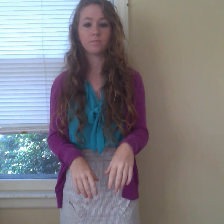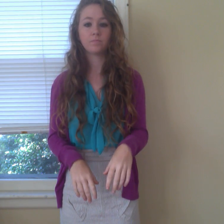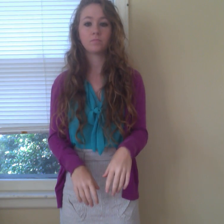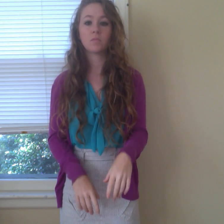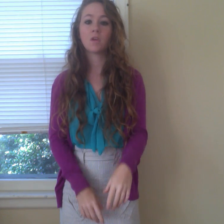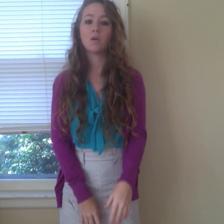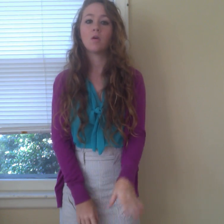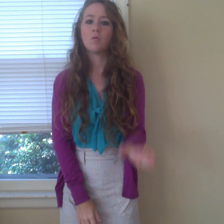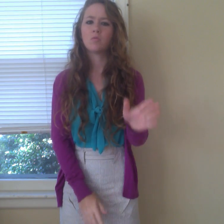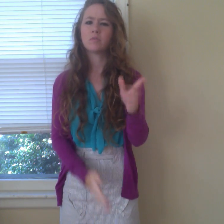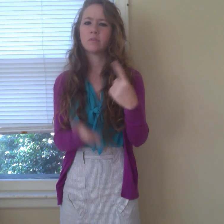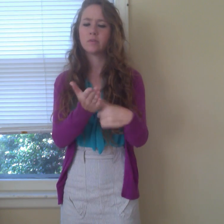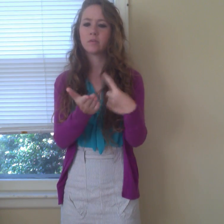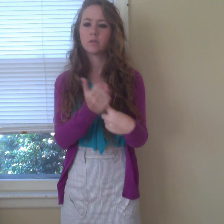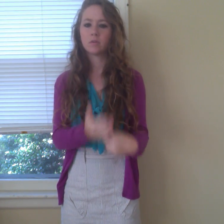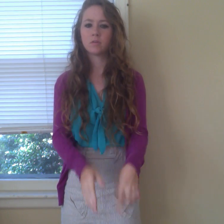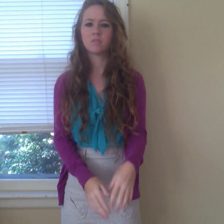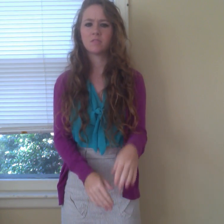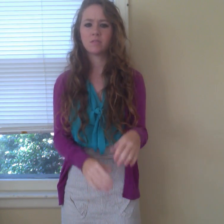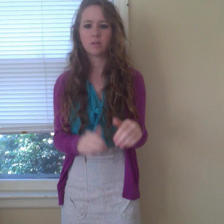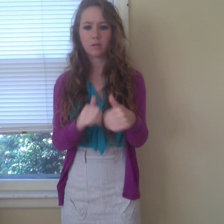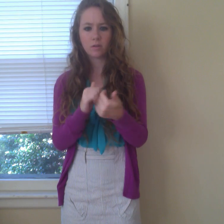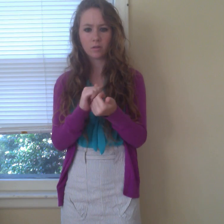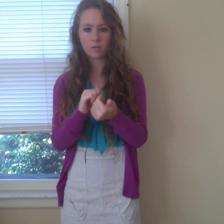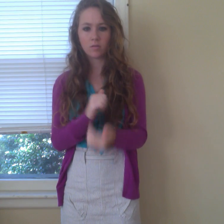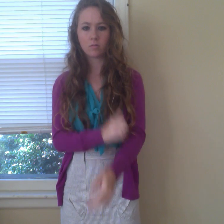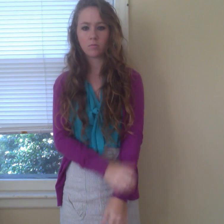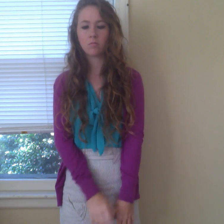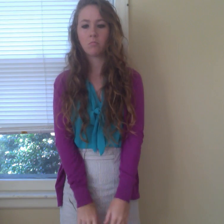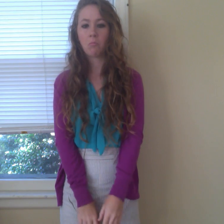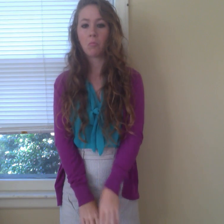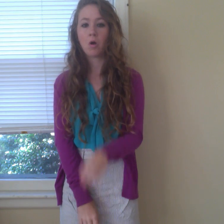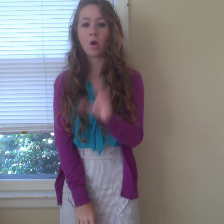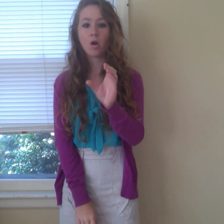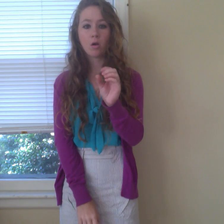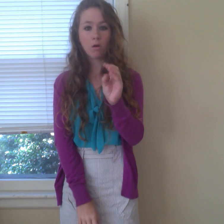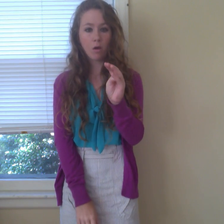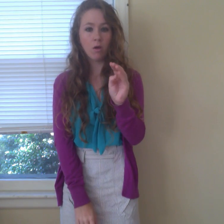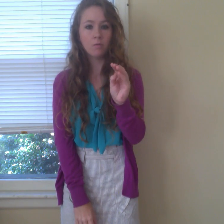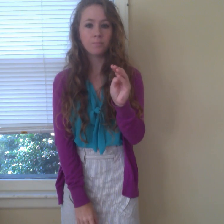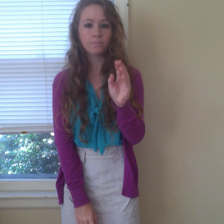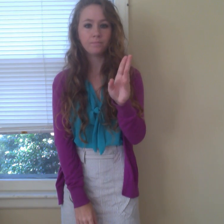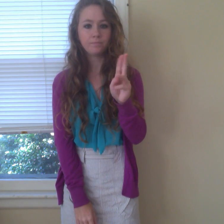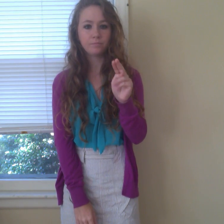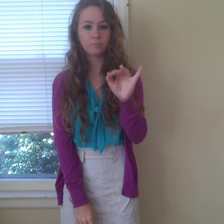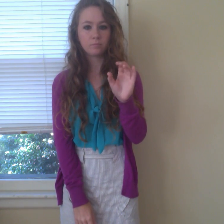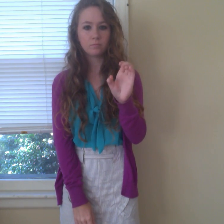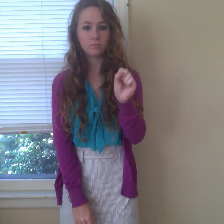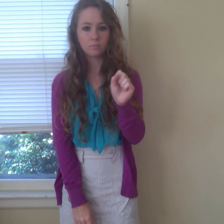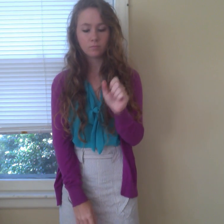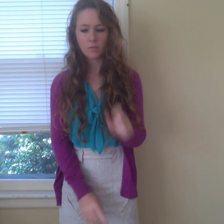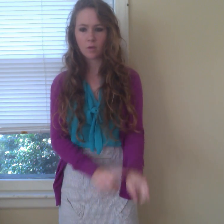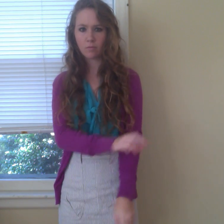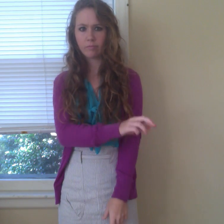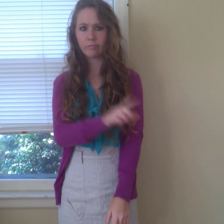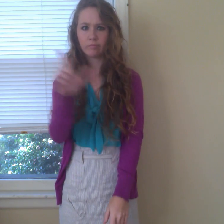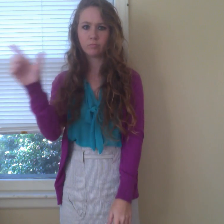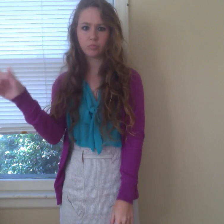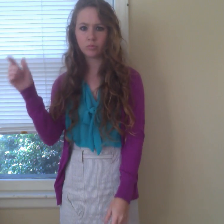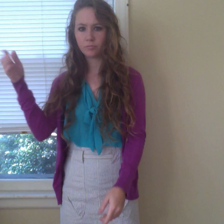or dictators on the far right, and political moderates or centrists in the middle. However, a more accurate political spectrum